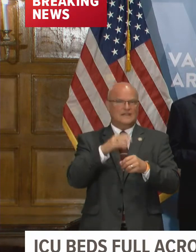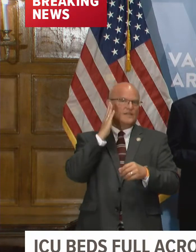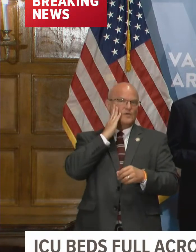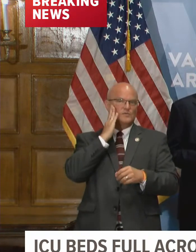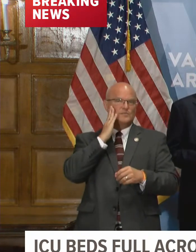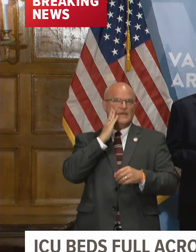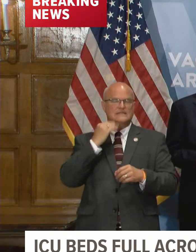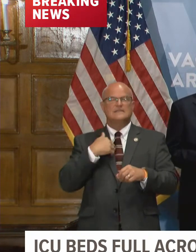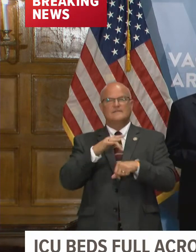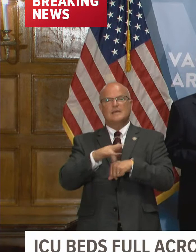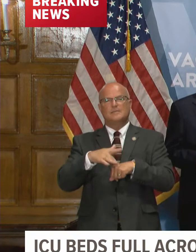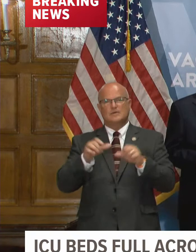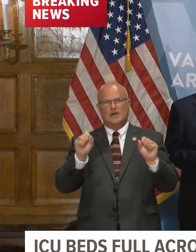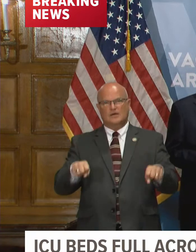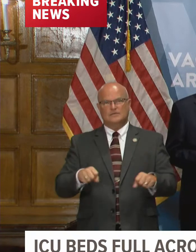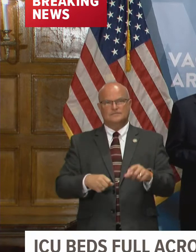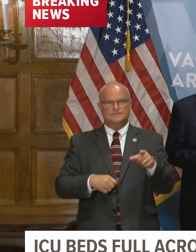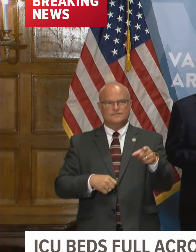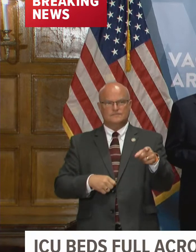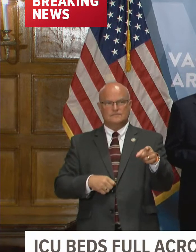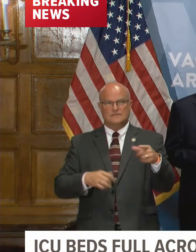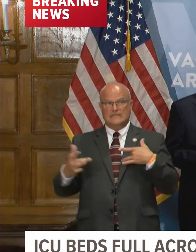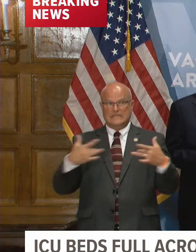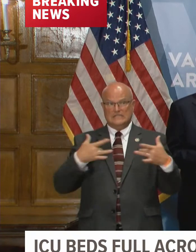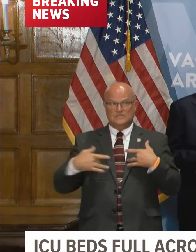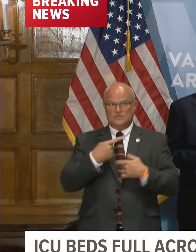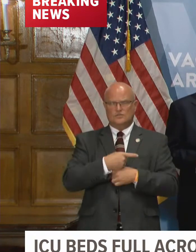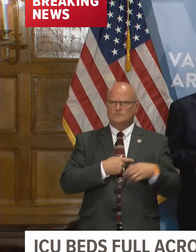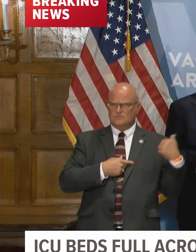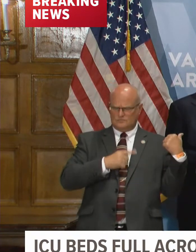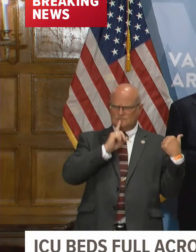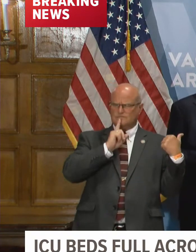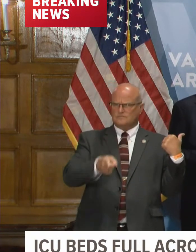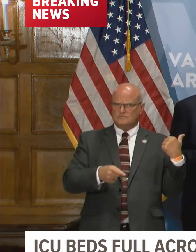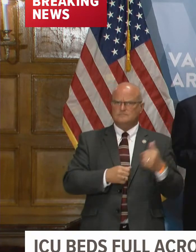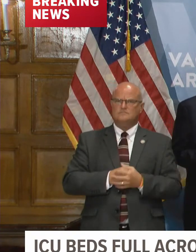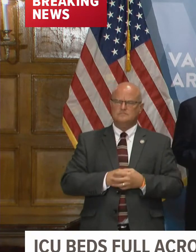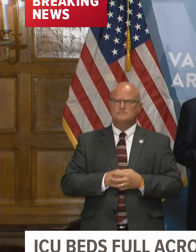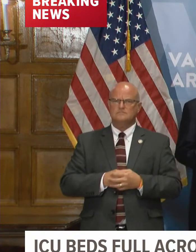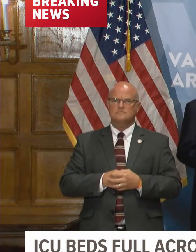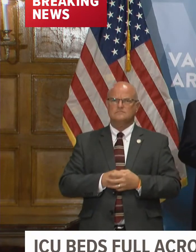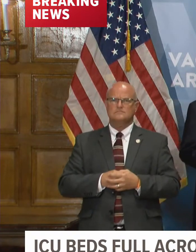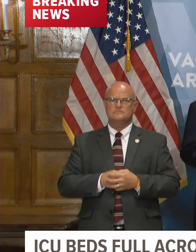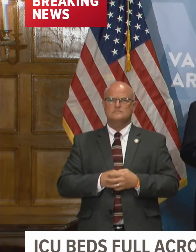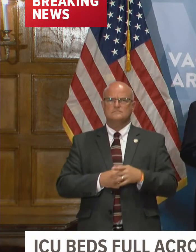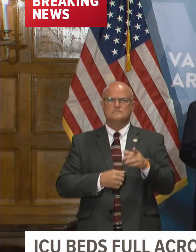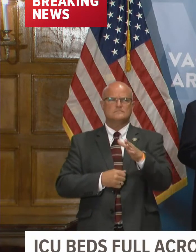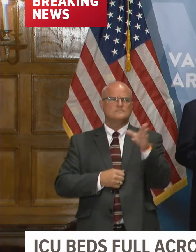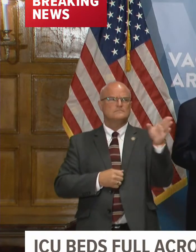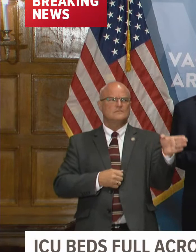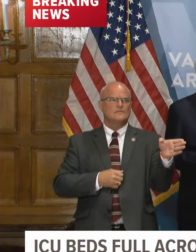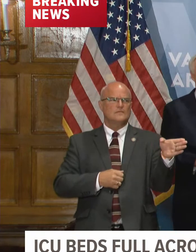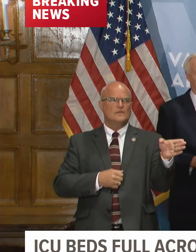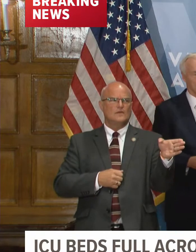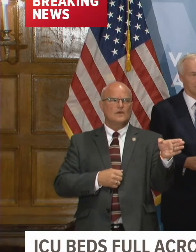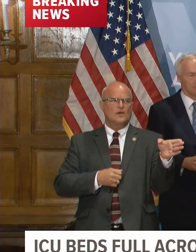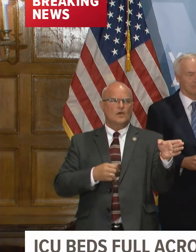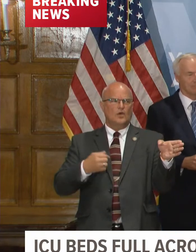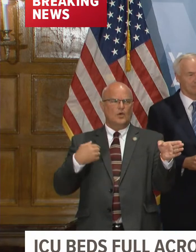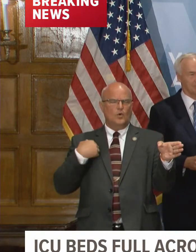some beds available. Is that concerning to you at all? Absolutely. Are we setting aside as